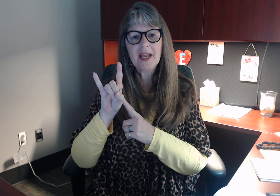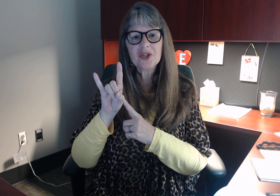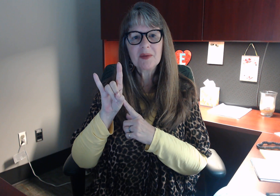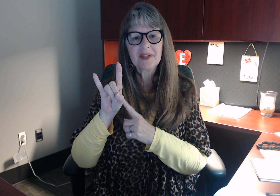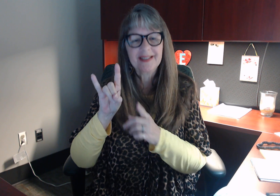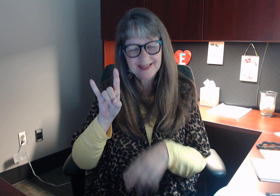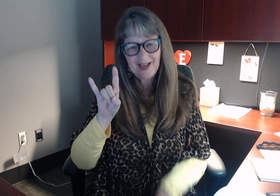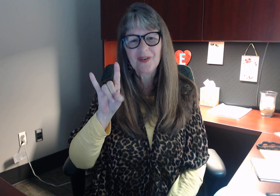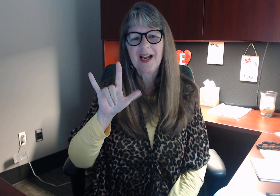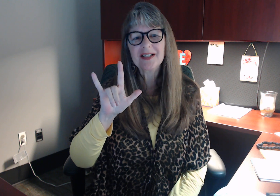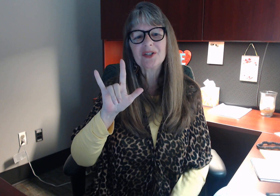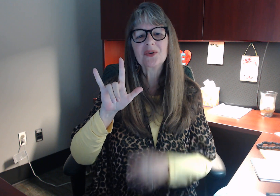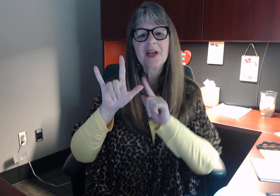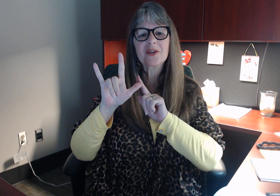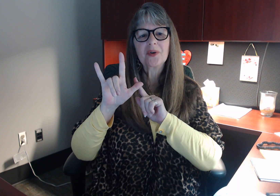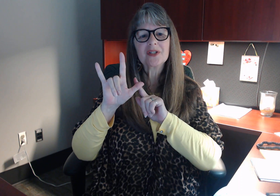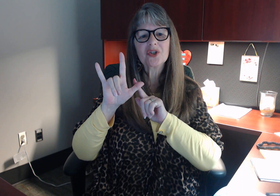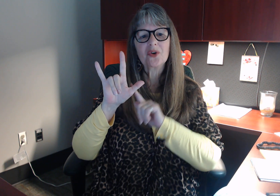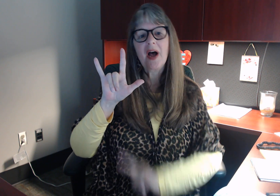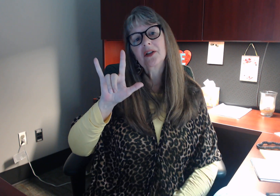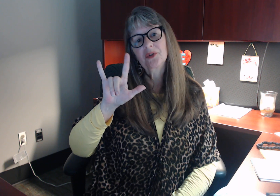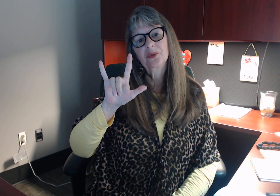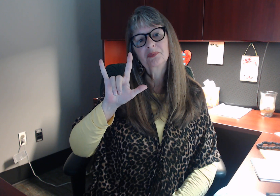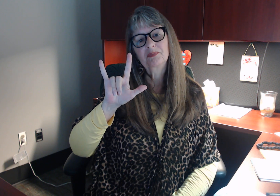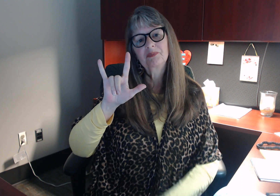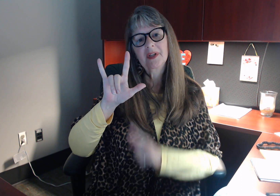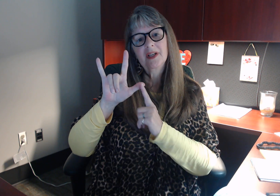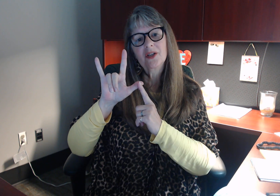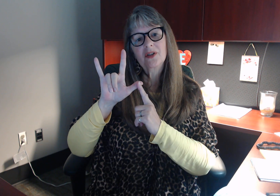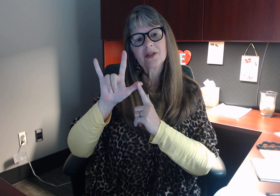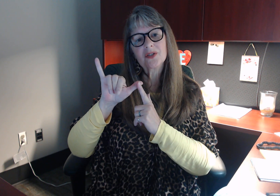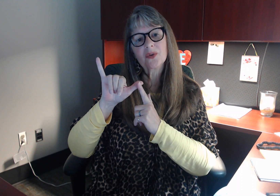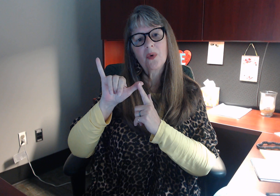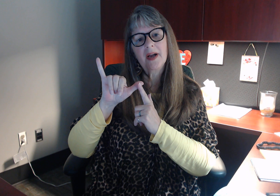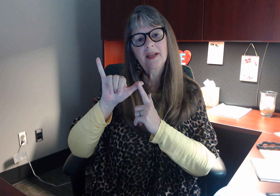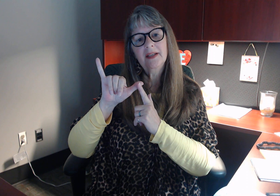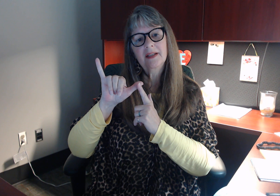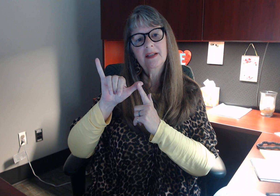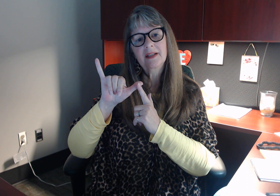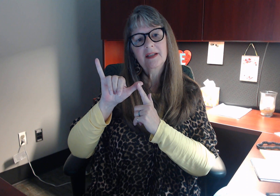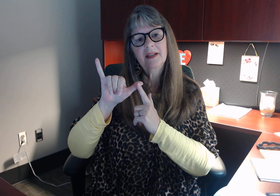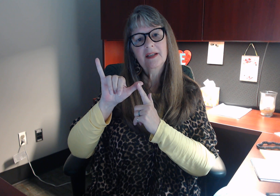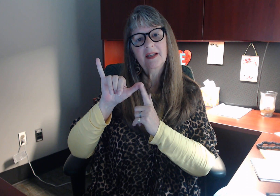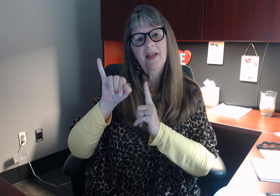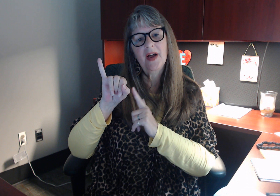shape, I forgot to do the transitional I love you. Because it's the Y and the